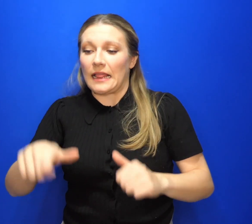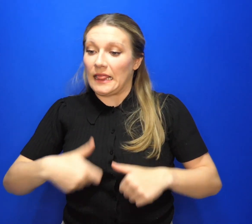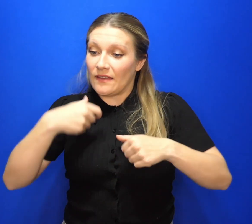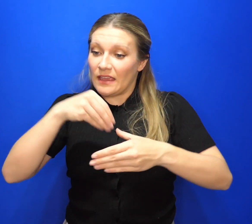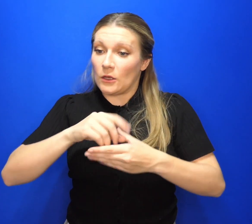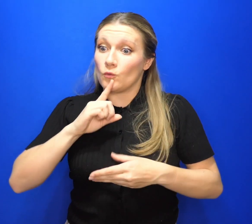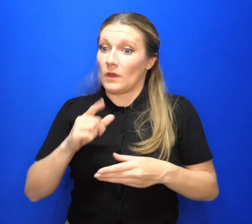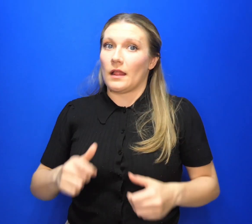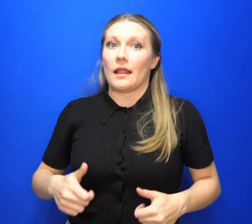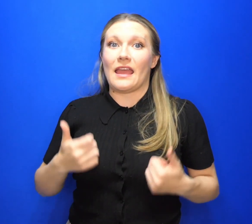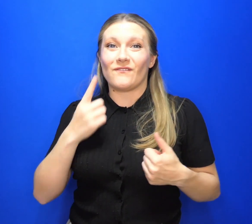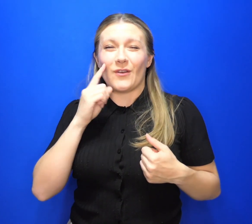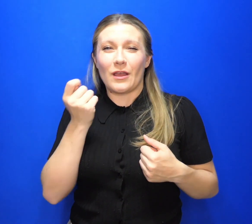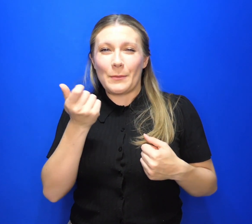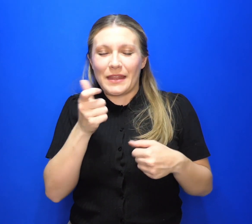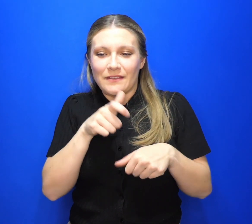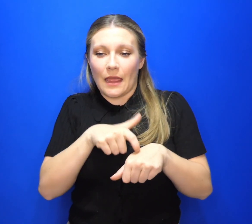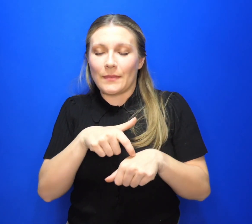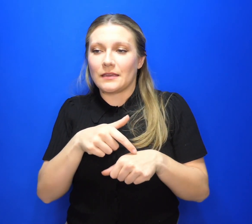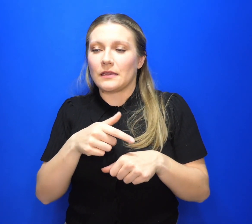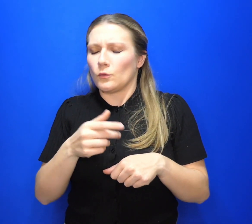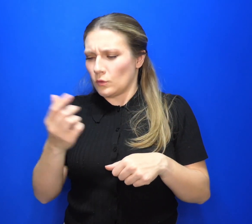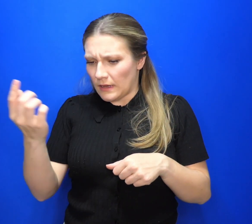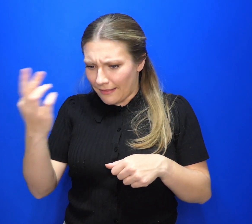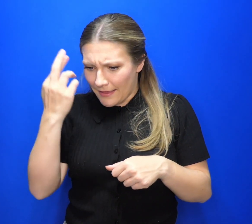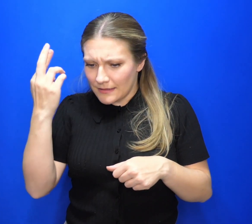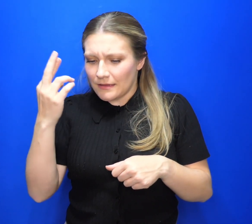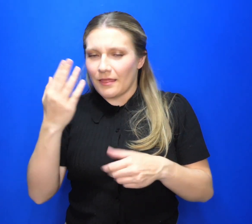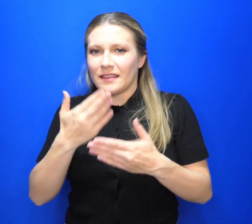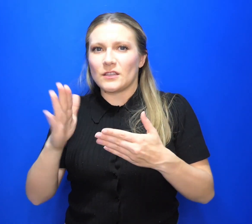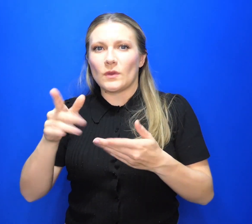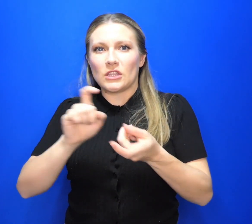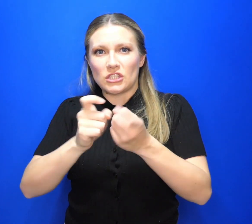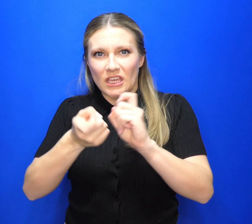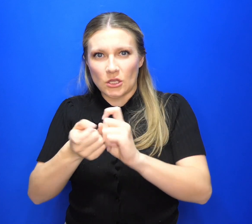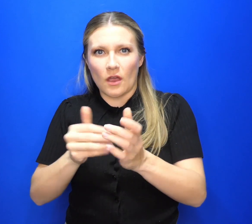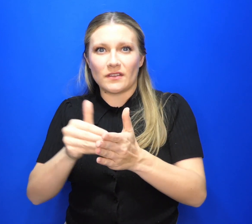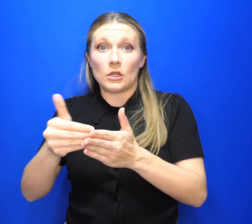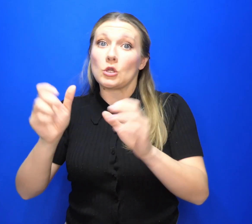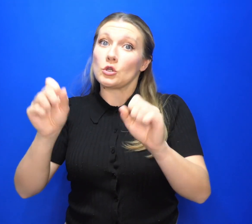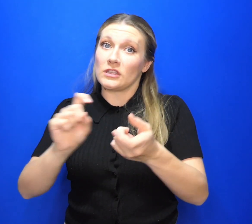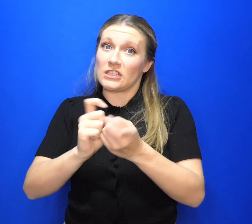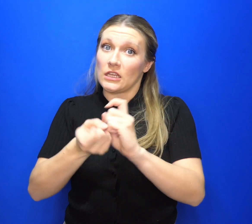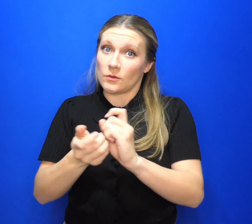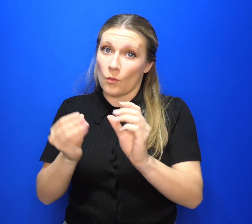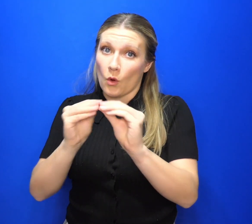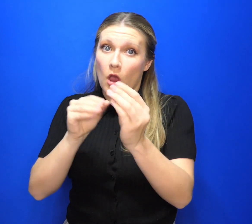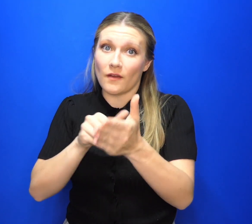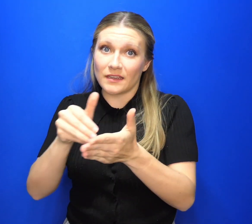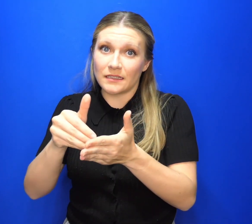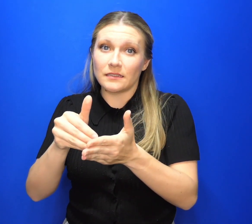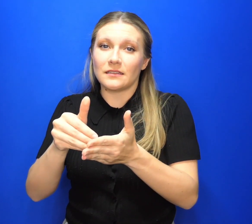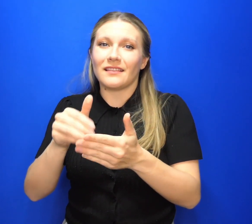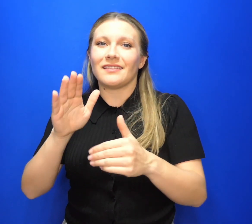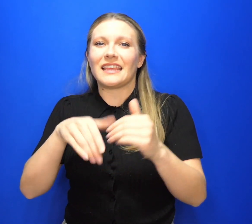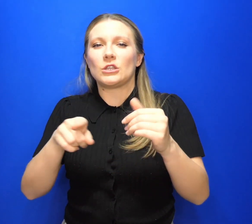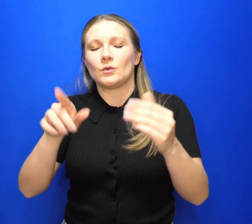for a little while that things are going to change more frequently, or they could change more frequently, I should say, than you